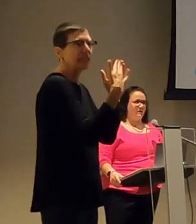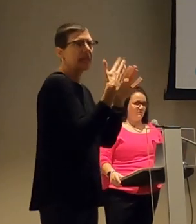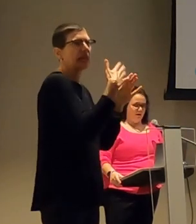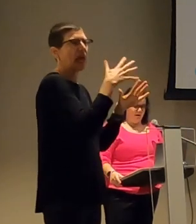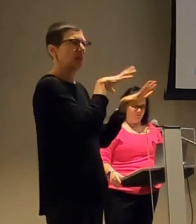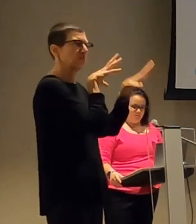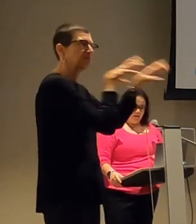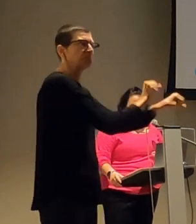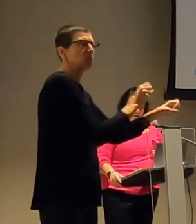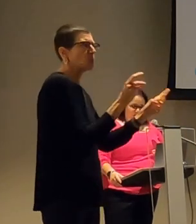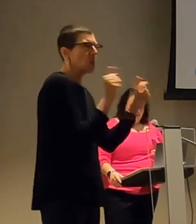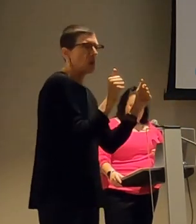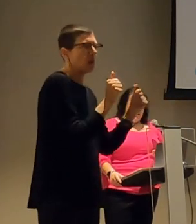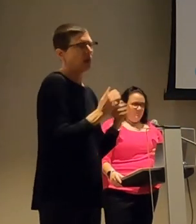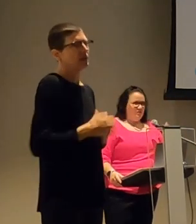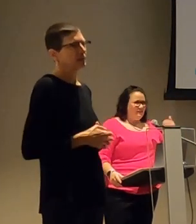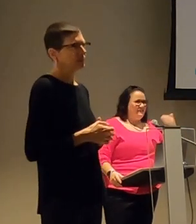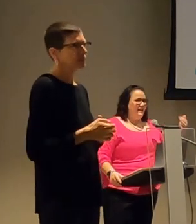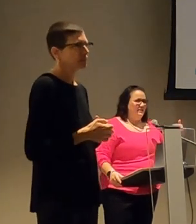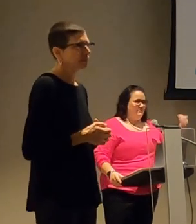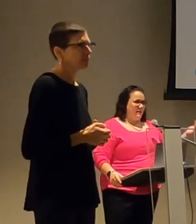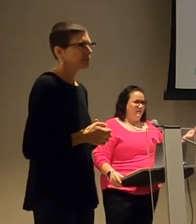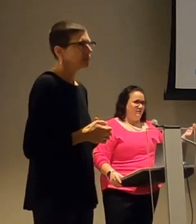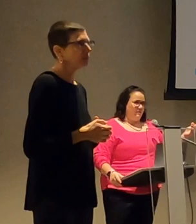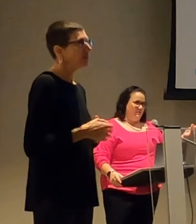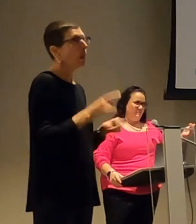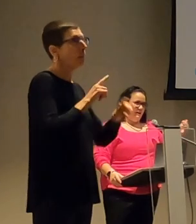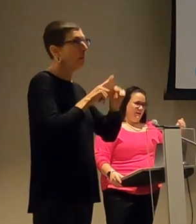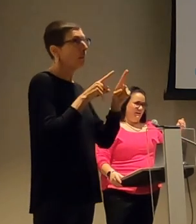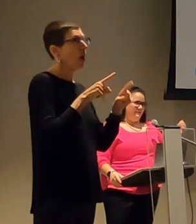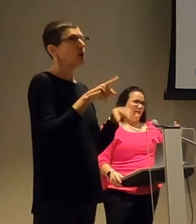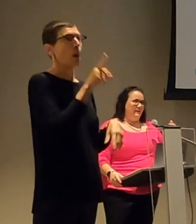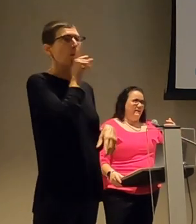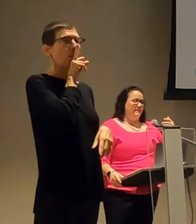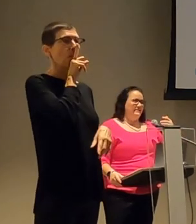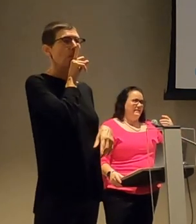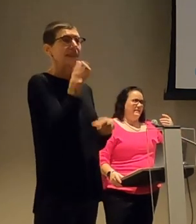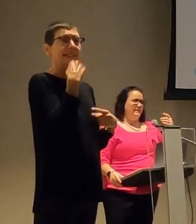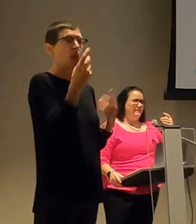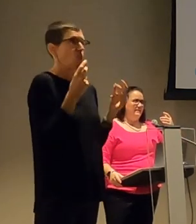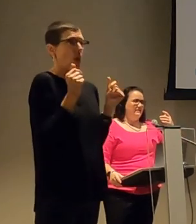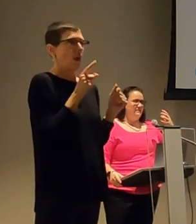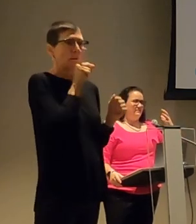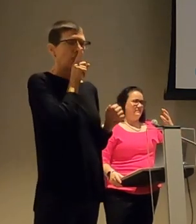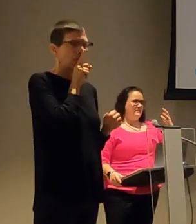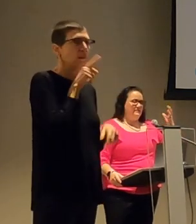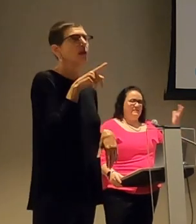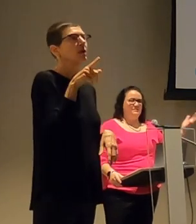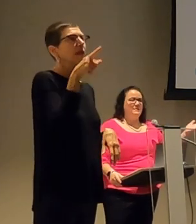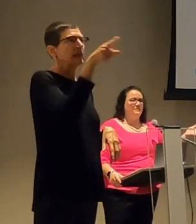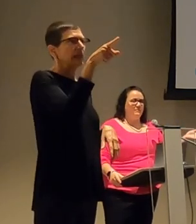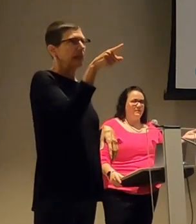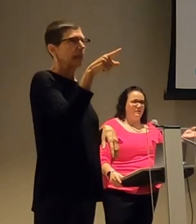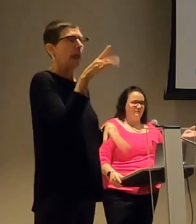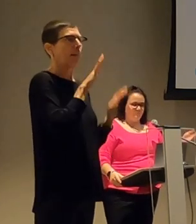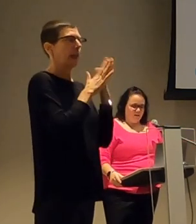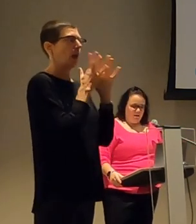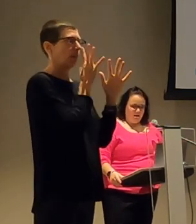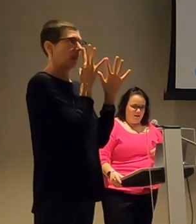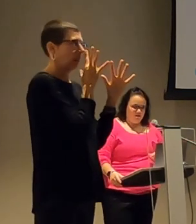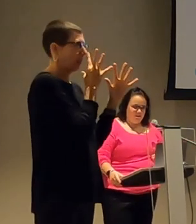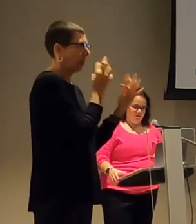it over right away. She doesn't tell him that, though, right away. And he is smitten with